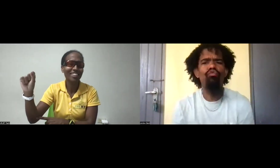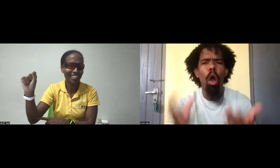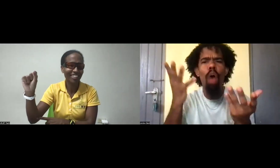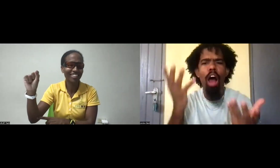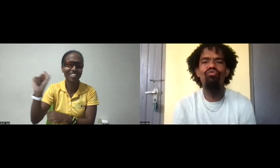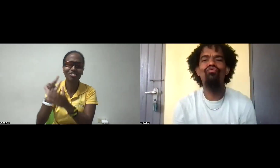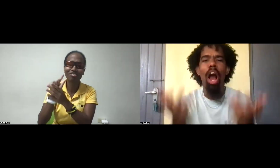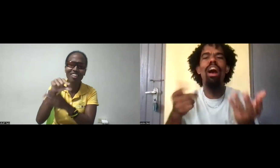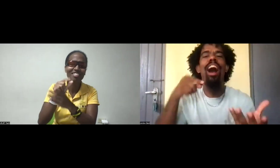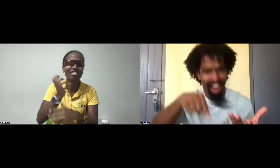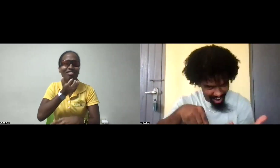the grass,